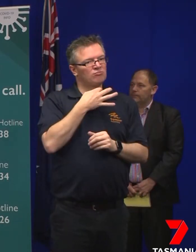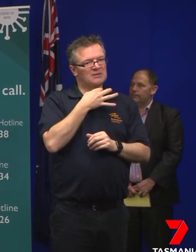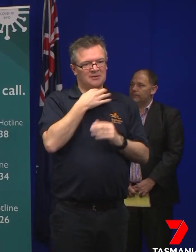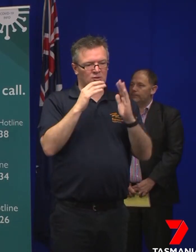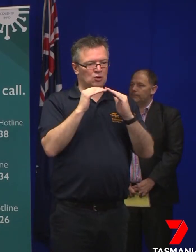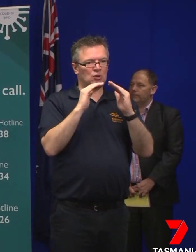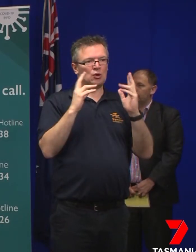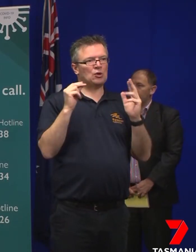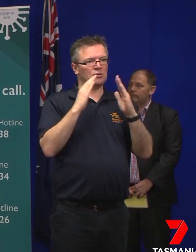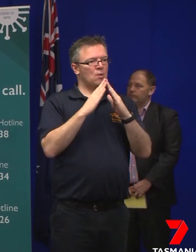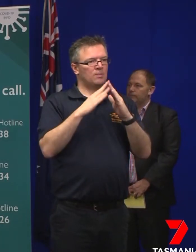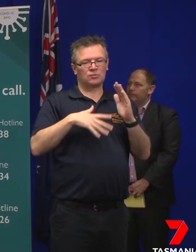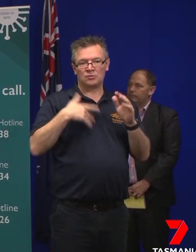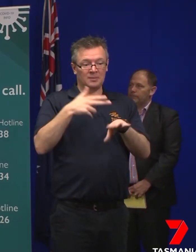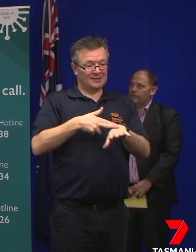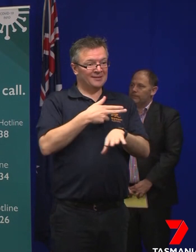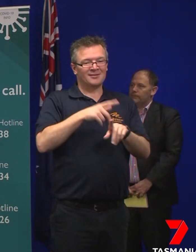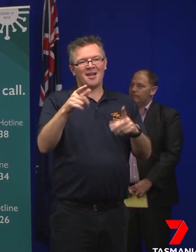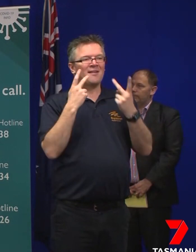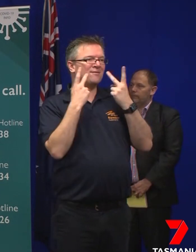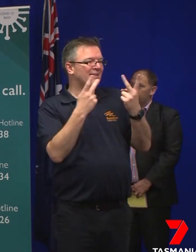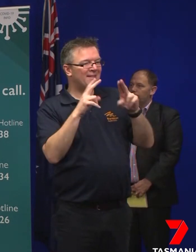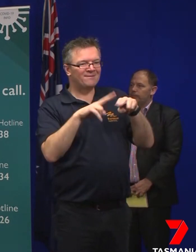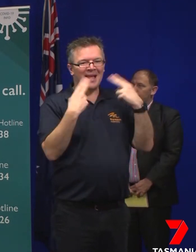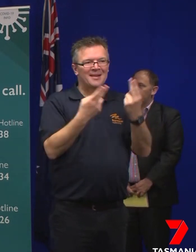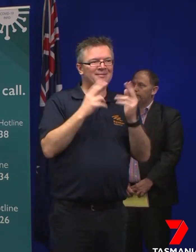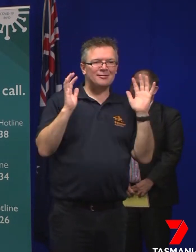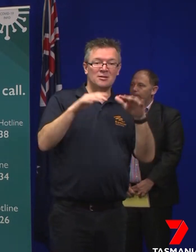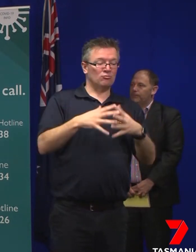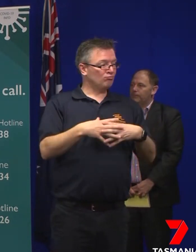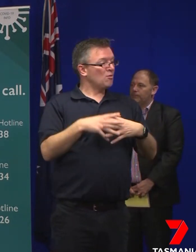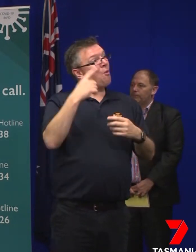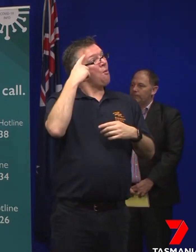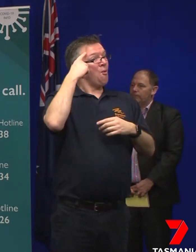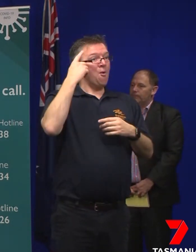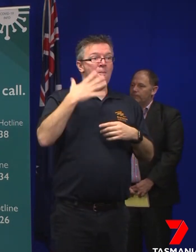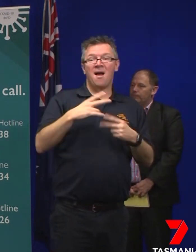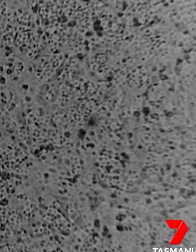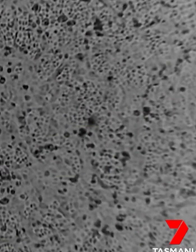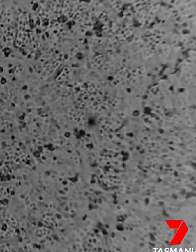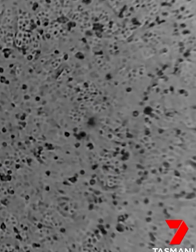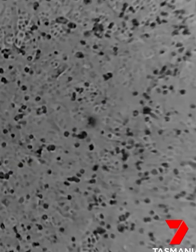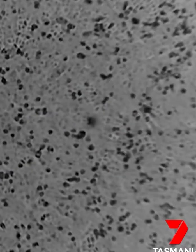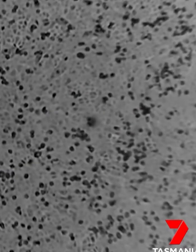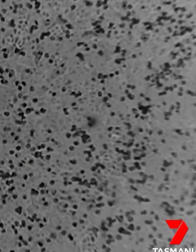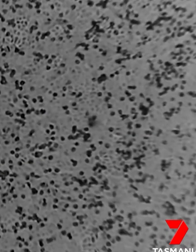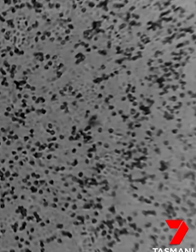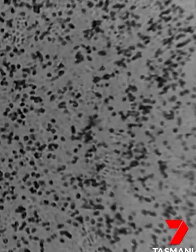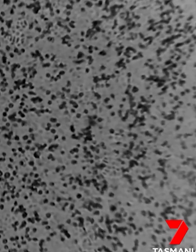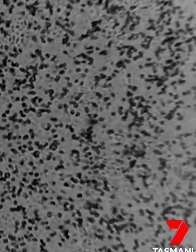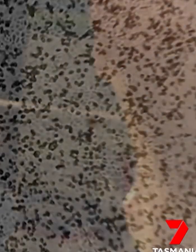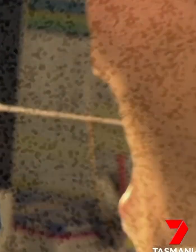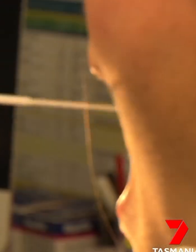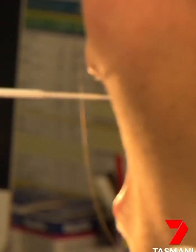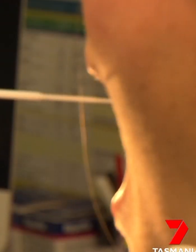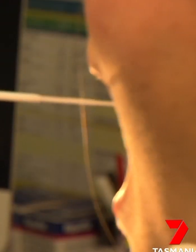the Easter period are people with time on their hands thinking that what we'll do is pop in and see mum and dad. Overnight, coronavirus